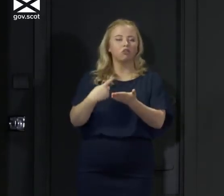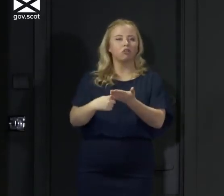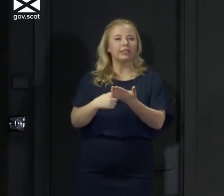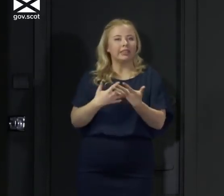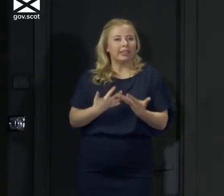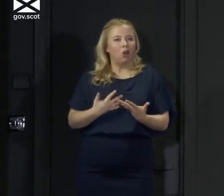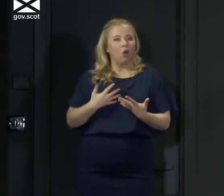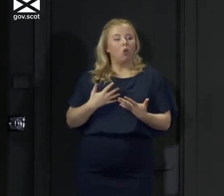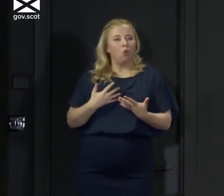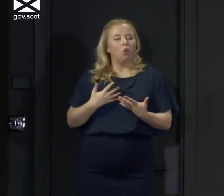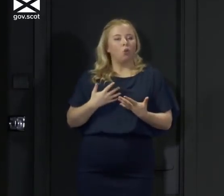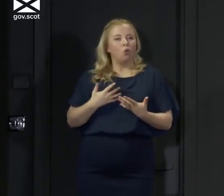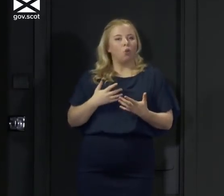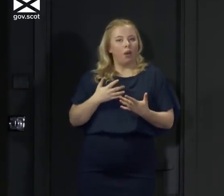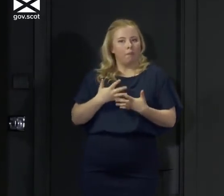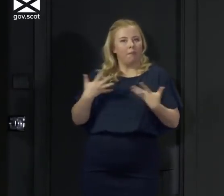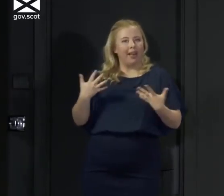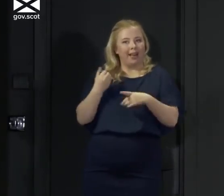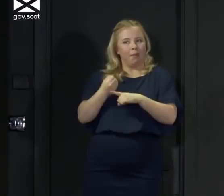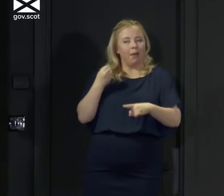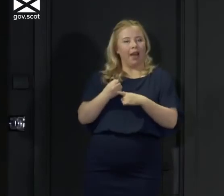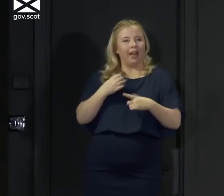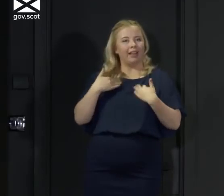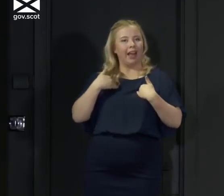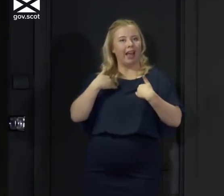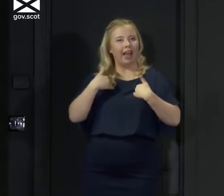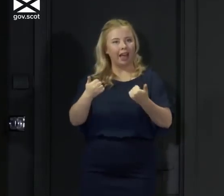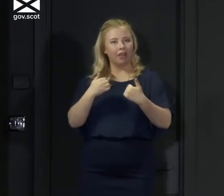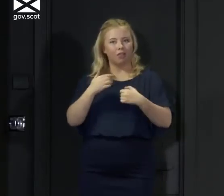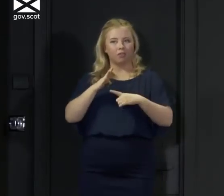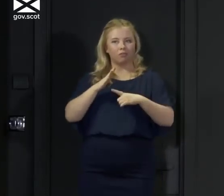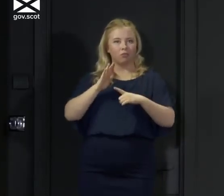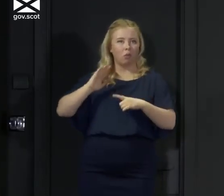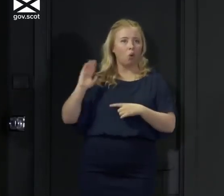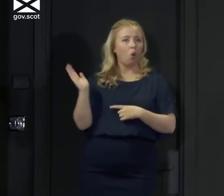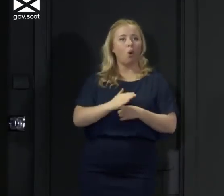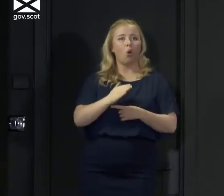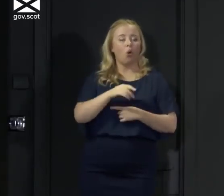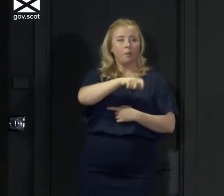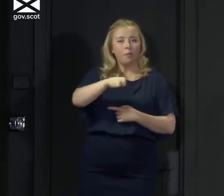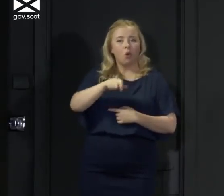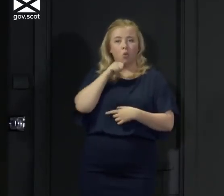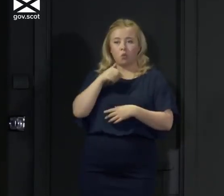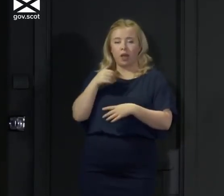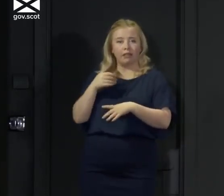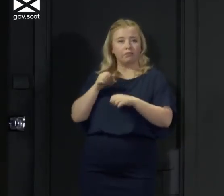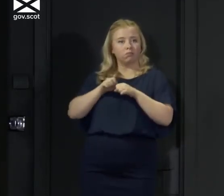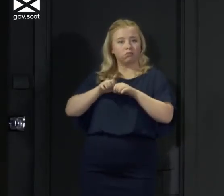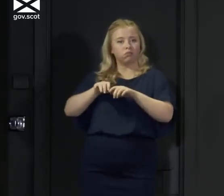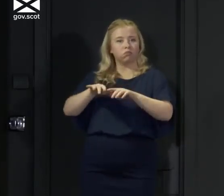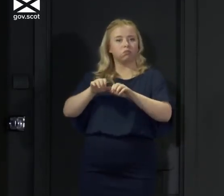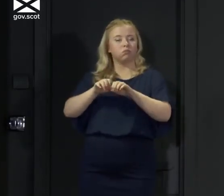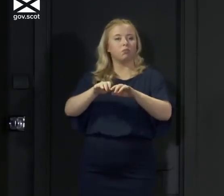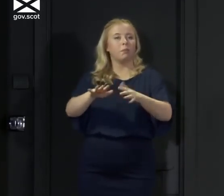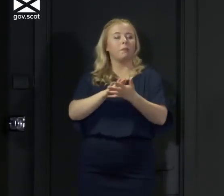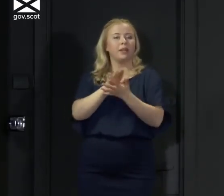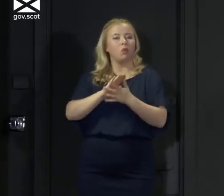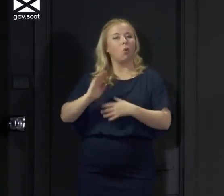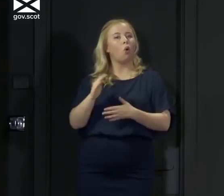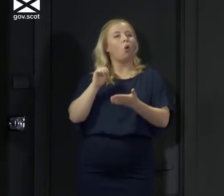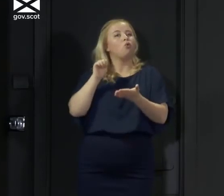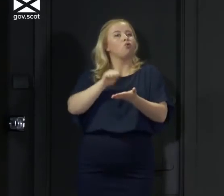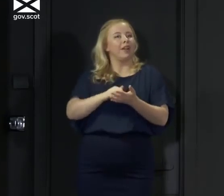now have a big impact on the health and well-being of all of us, then we will all do the right thing and make it